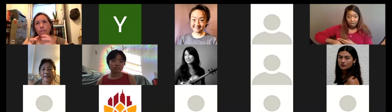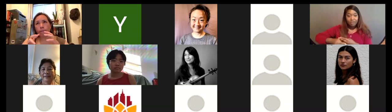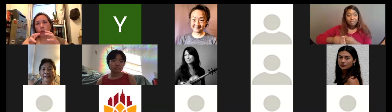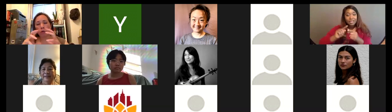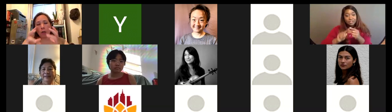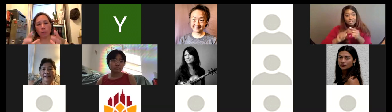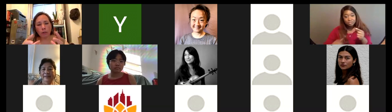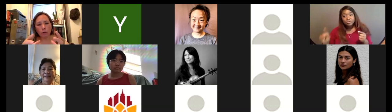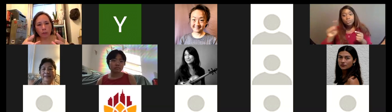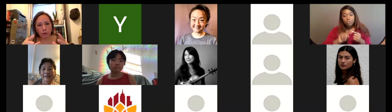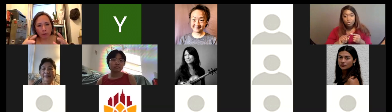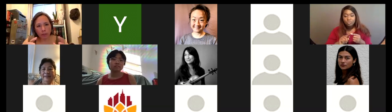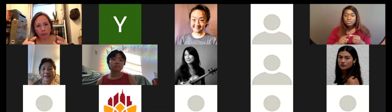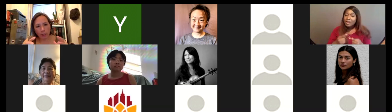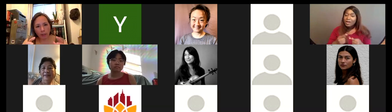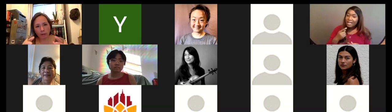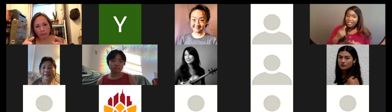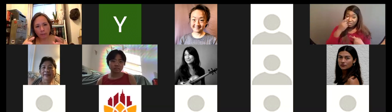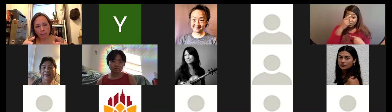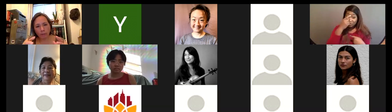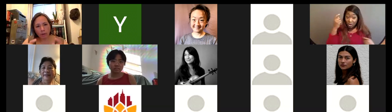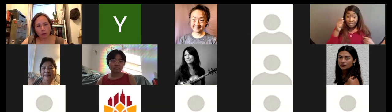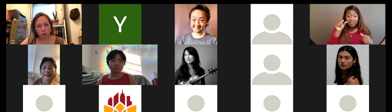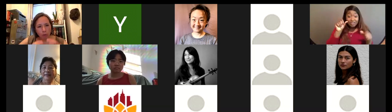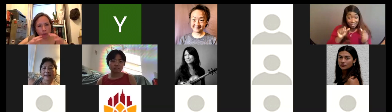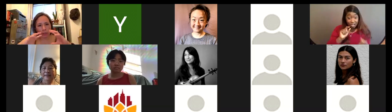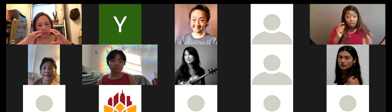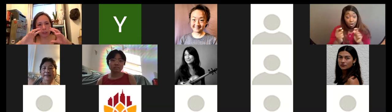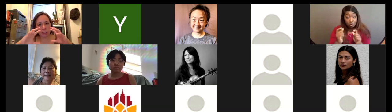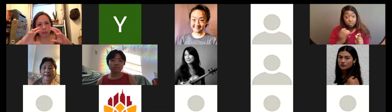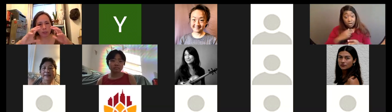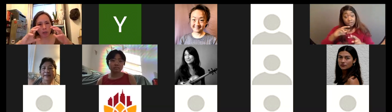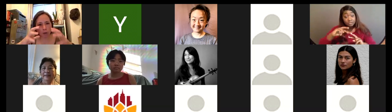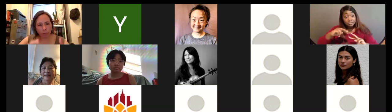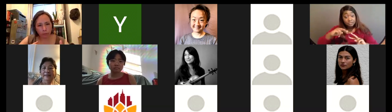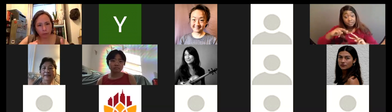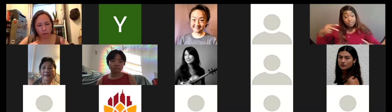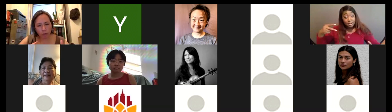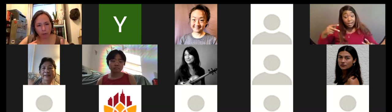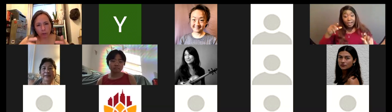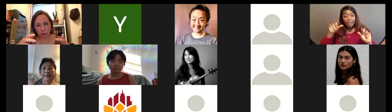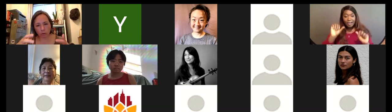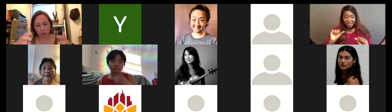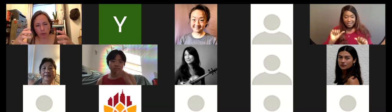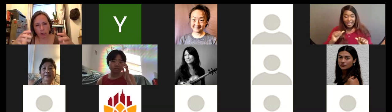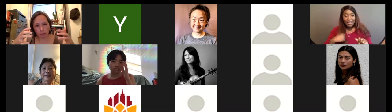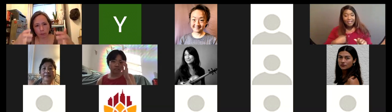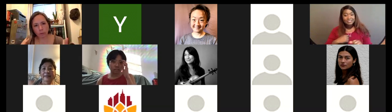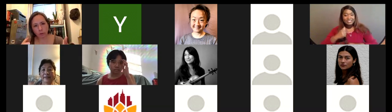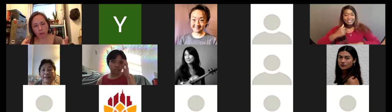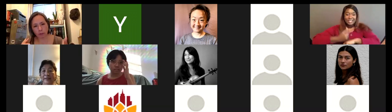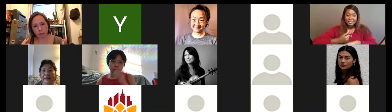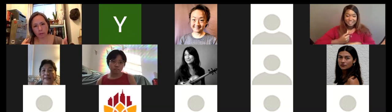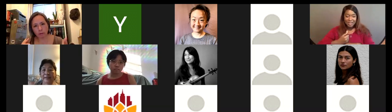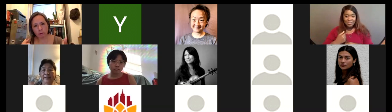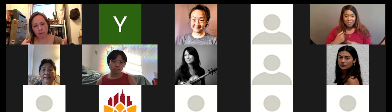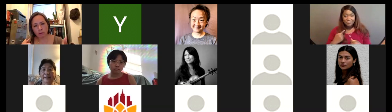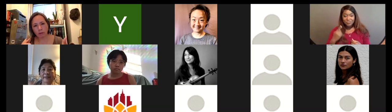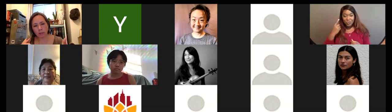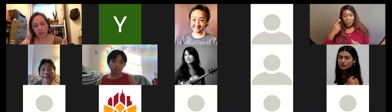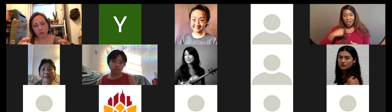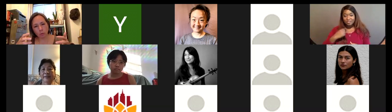trauma can alter our DNA. Trauma can set us up to have a certain kind of